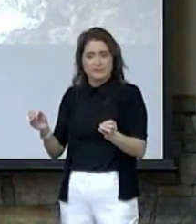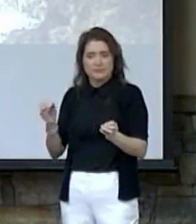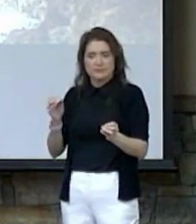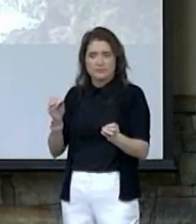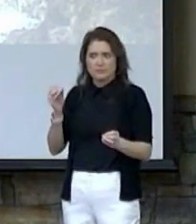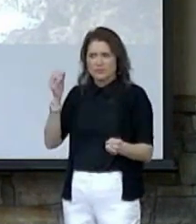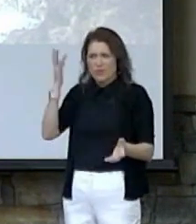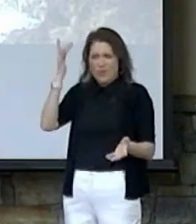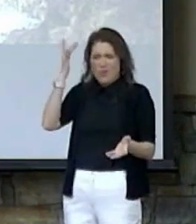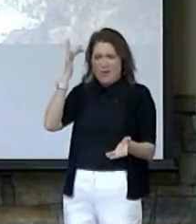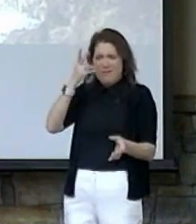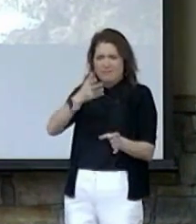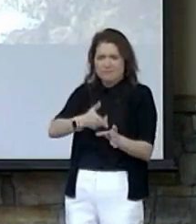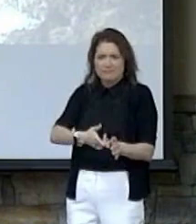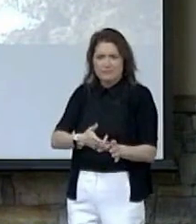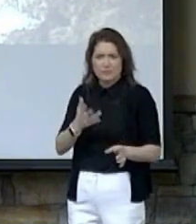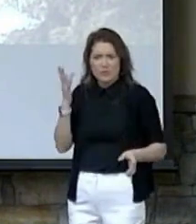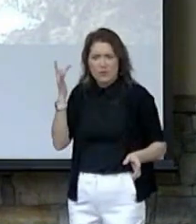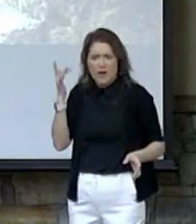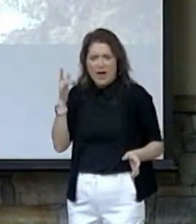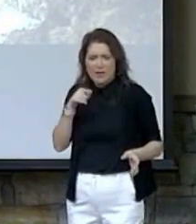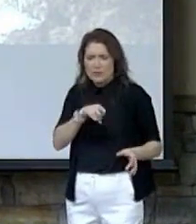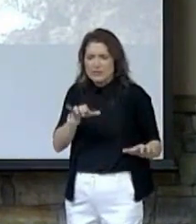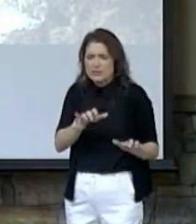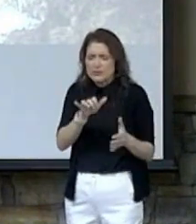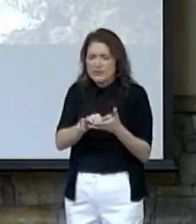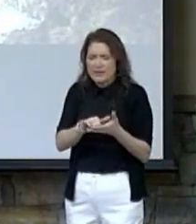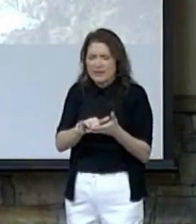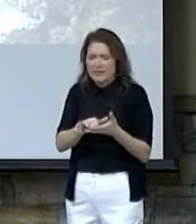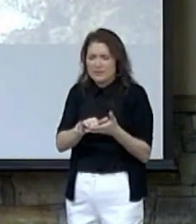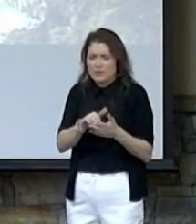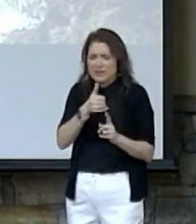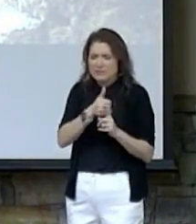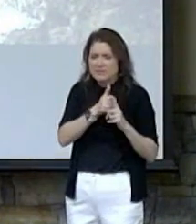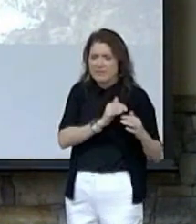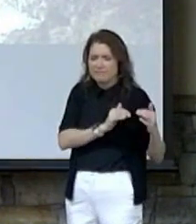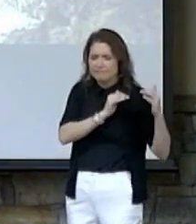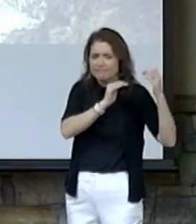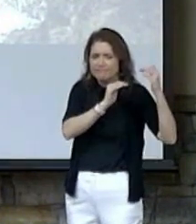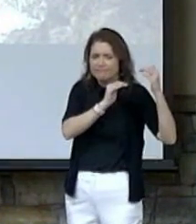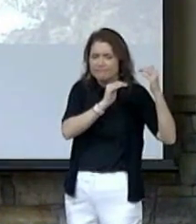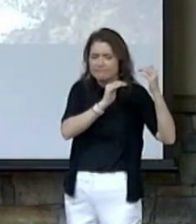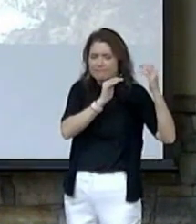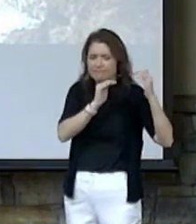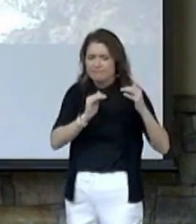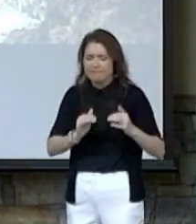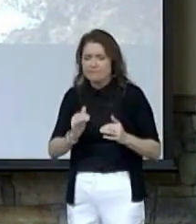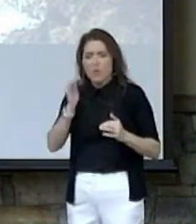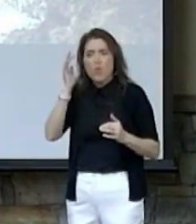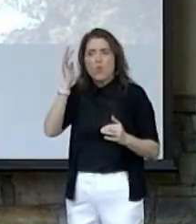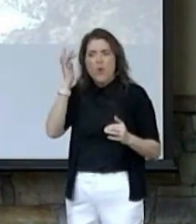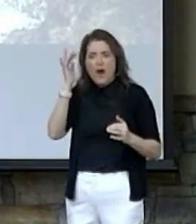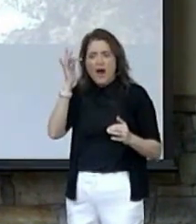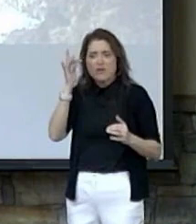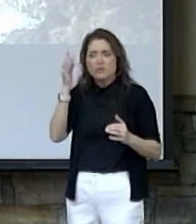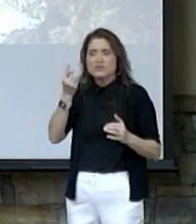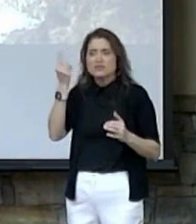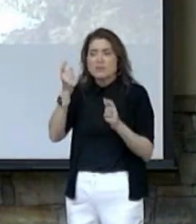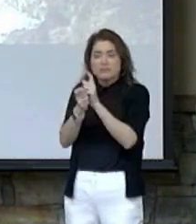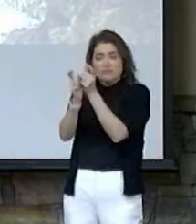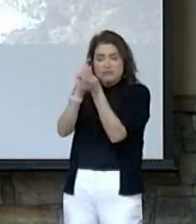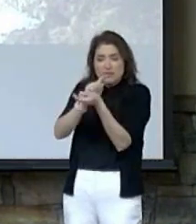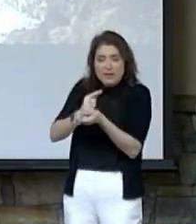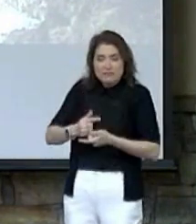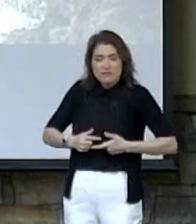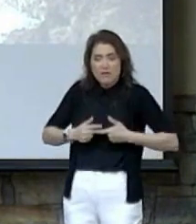Why? Why would he do that? What could account for a change in a person's life